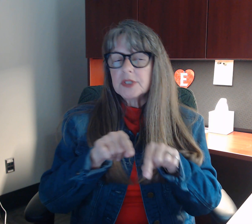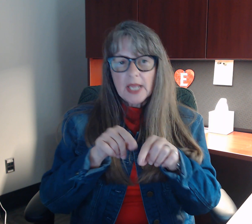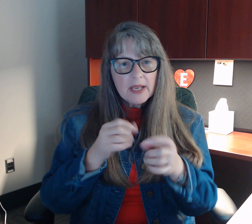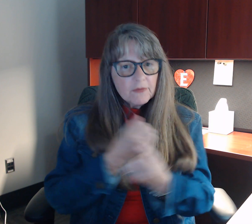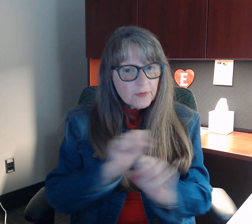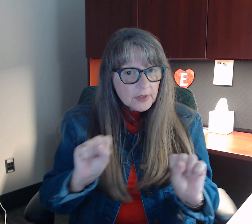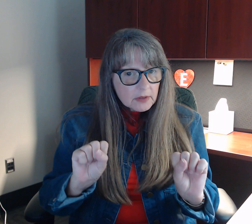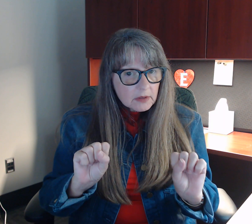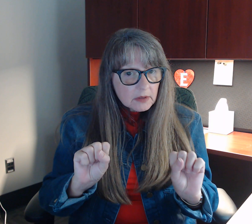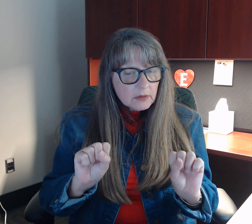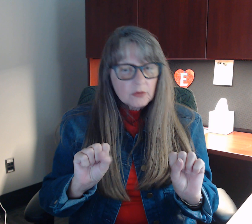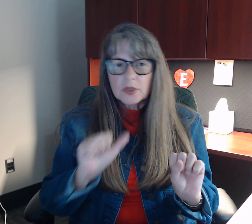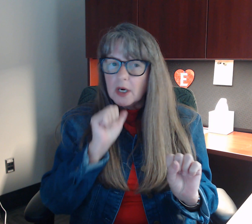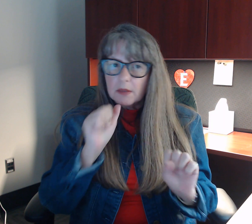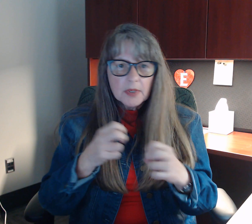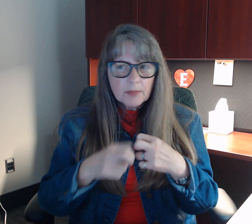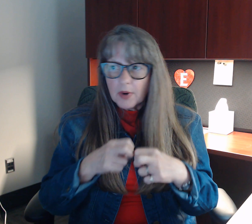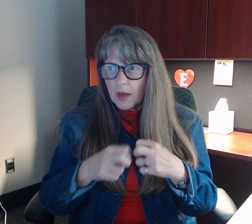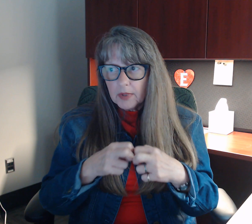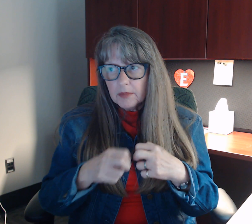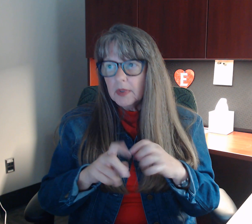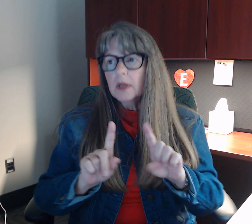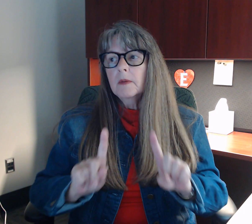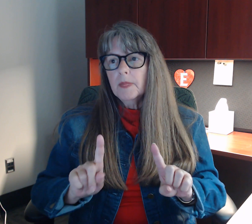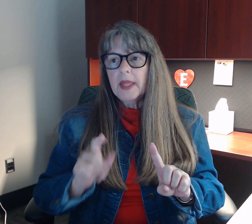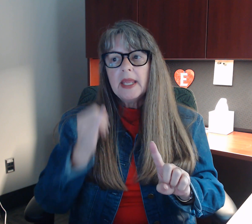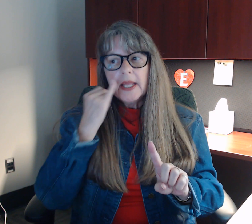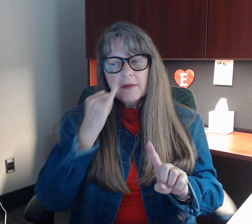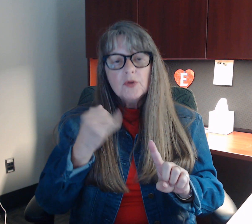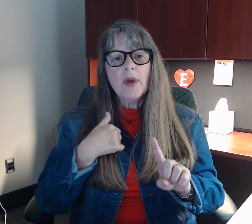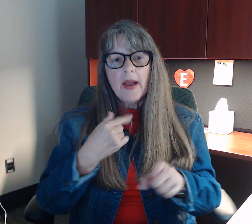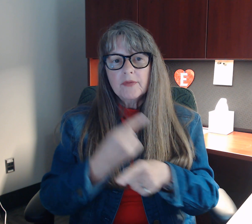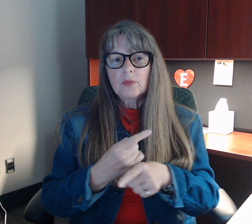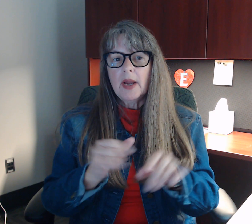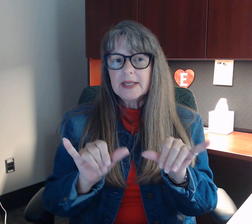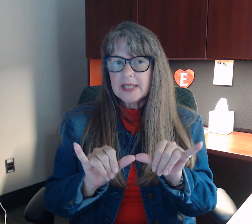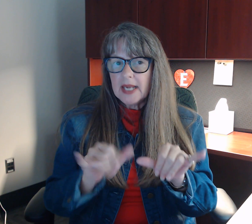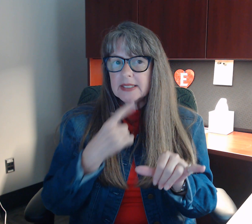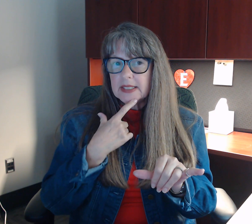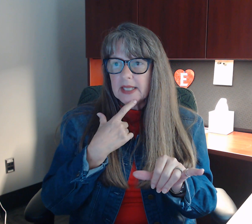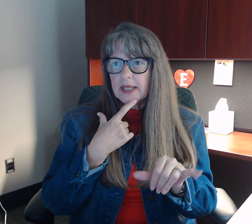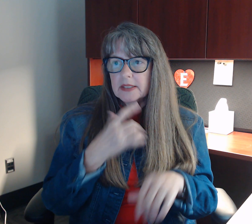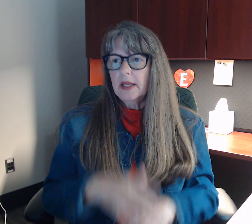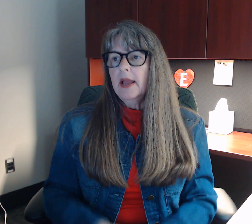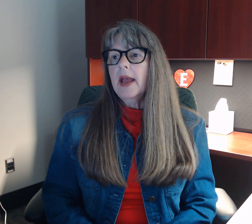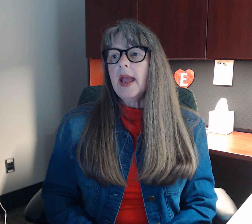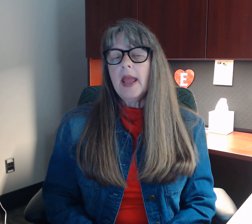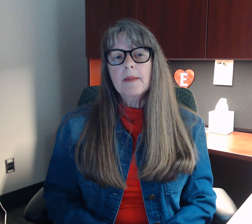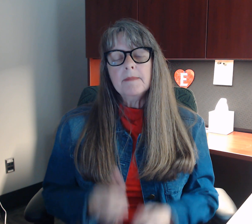safe. There's not going to be a problem if you have the right size, it says. And